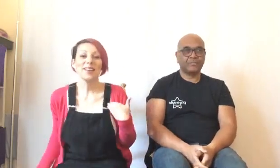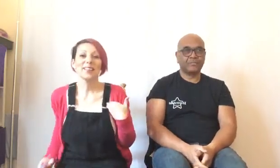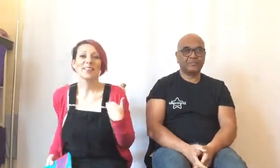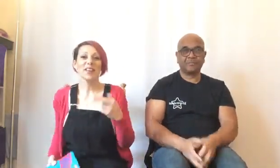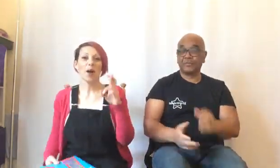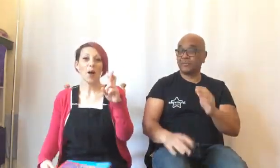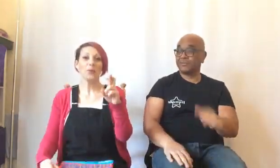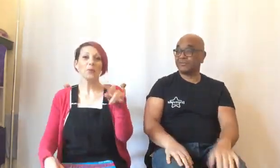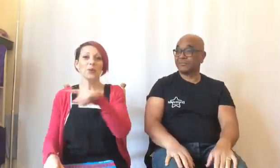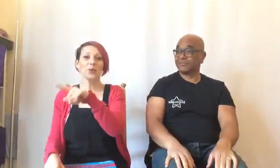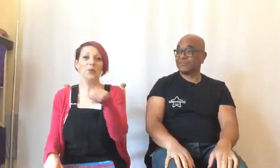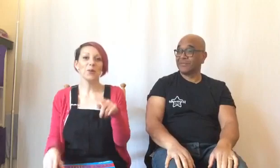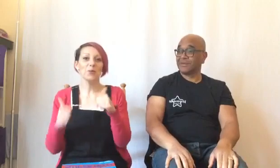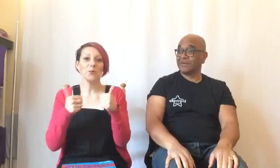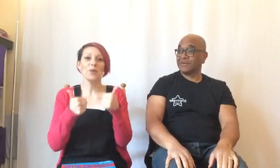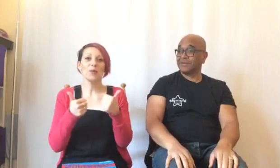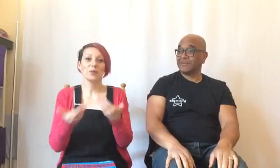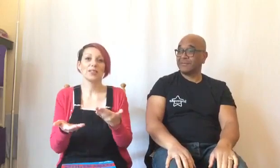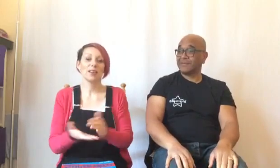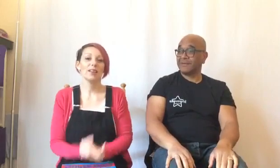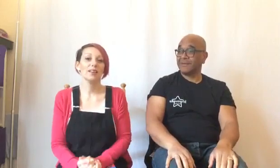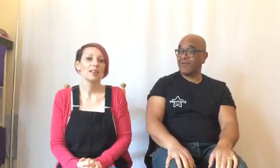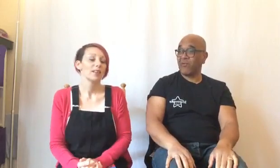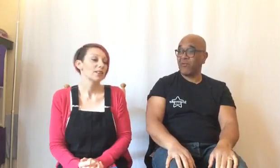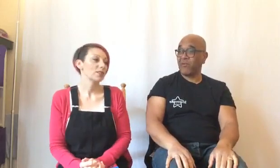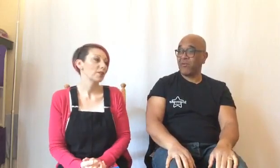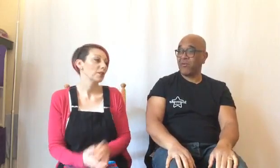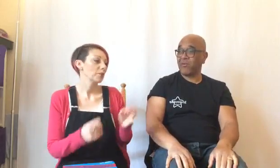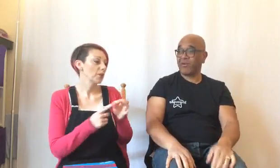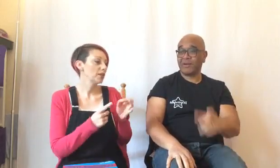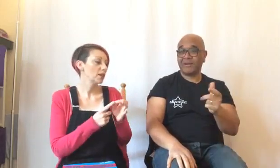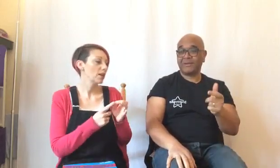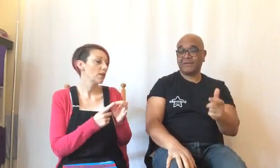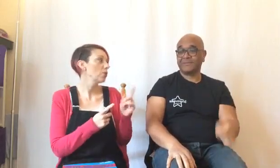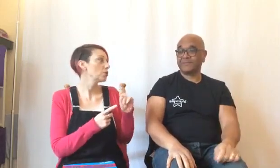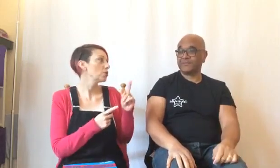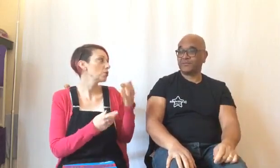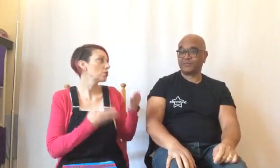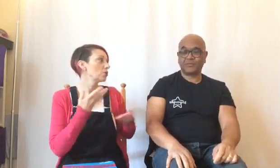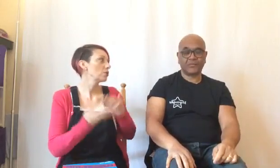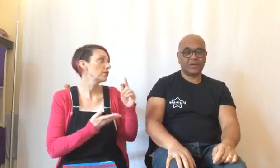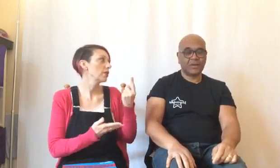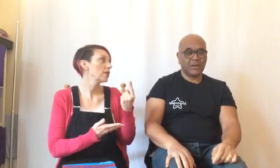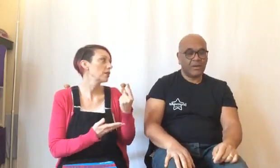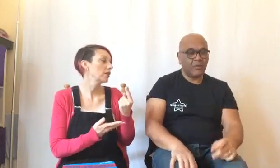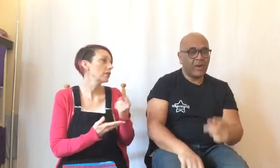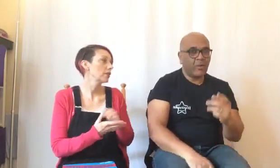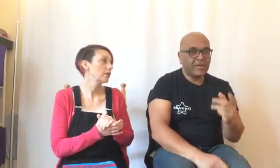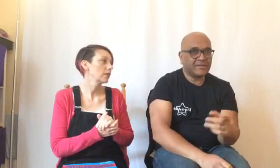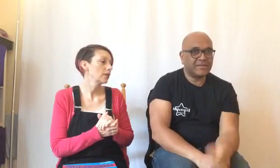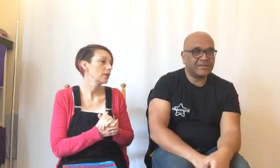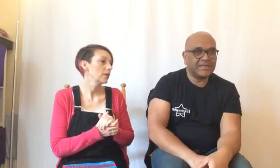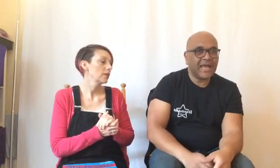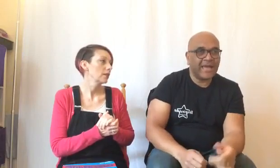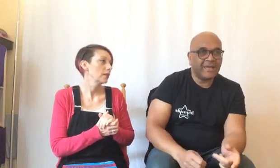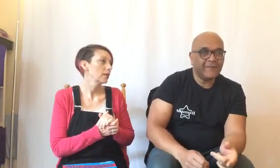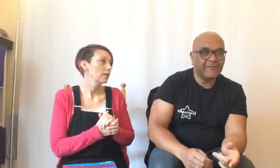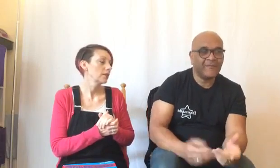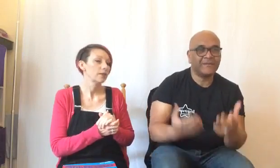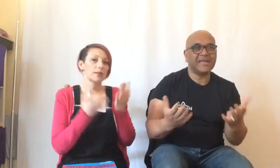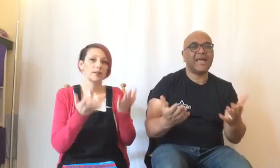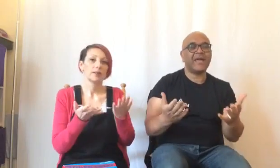Good morning. Hope you are all well today. So, Peter, what's your story first? Well,